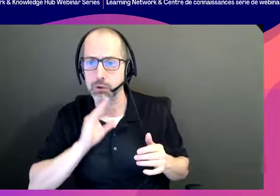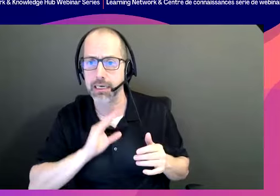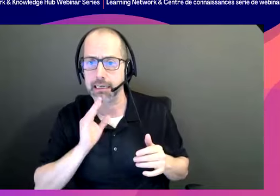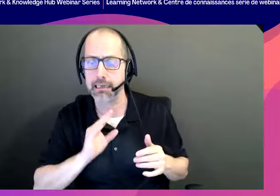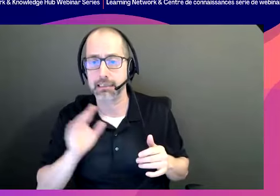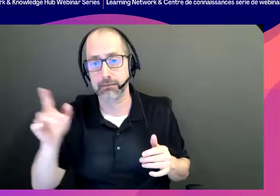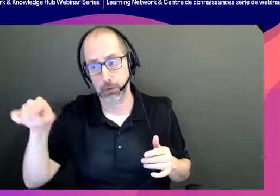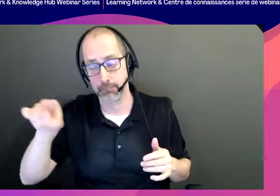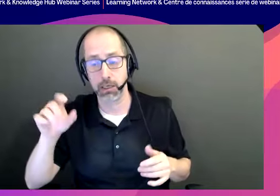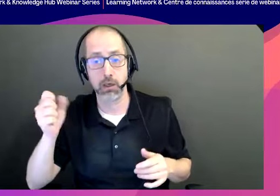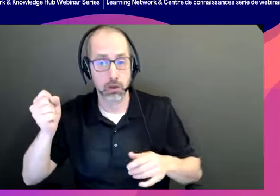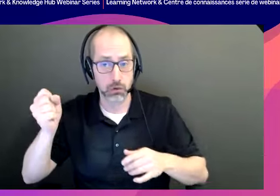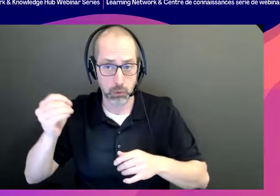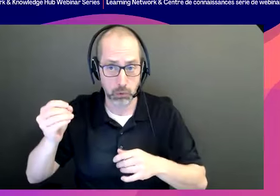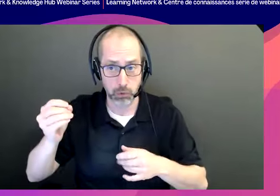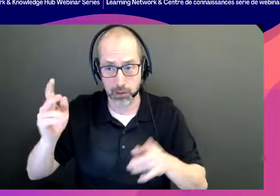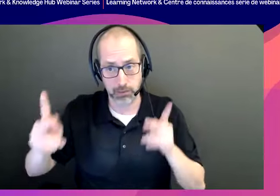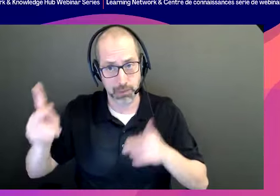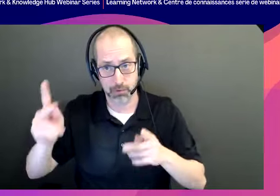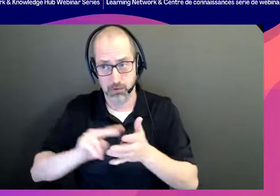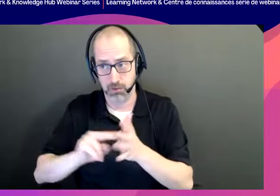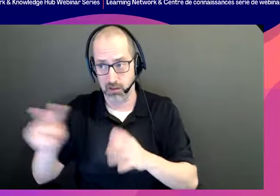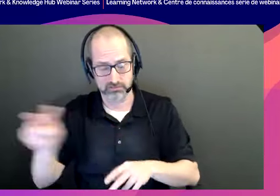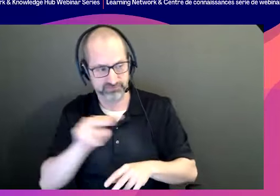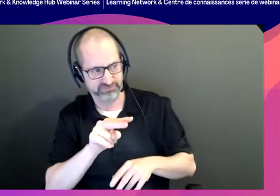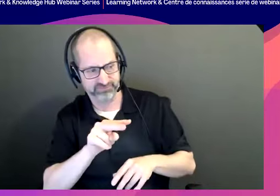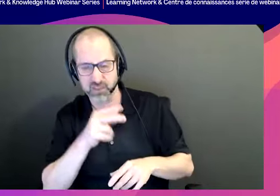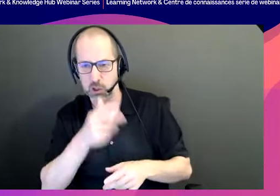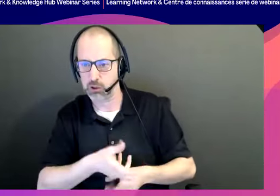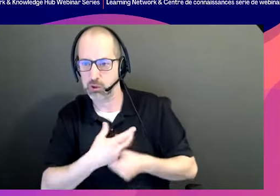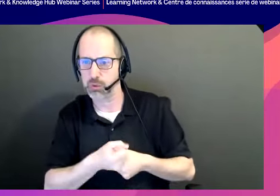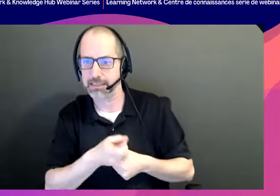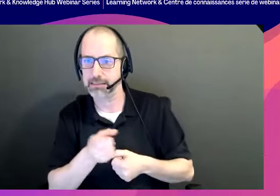also cause people not to trust us.